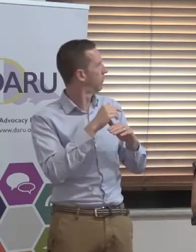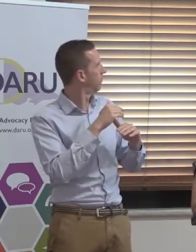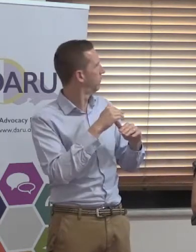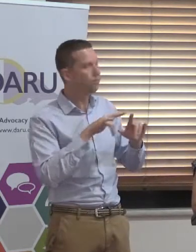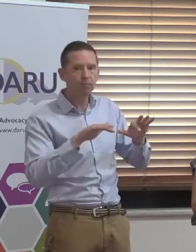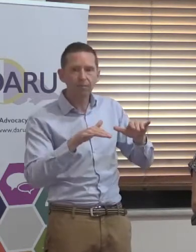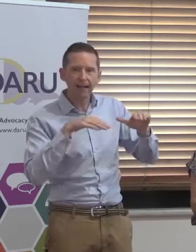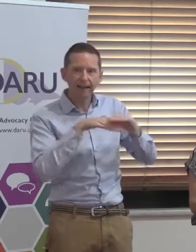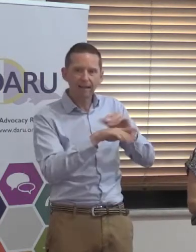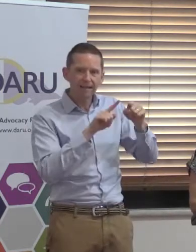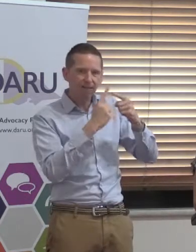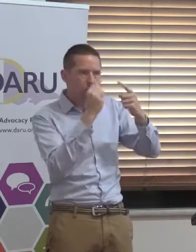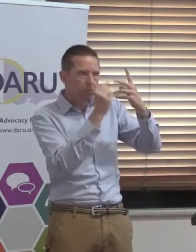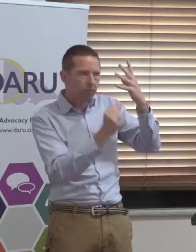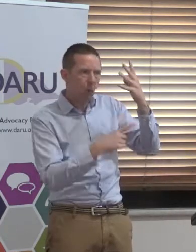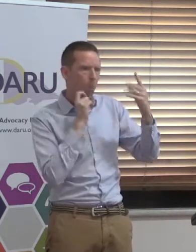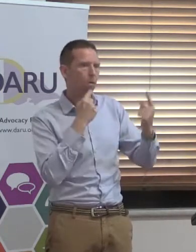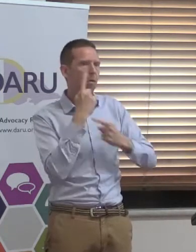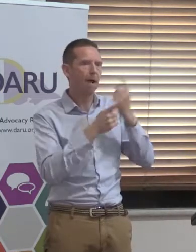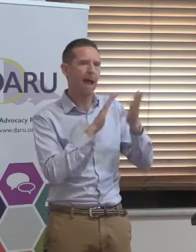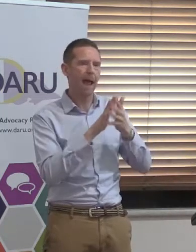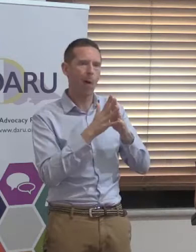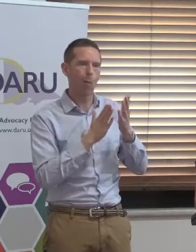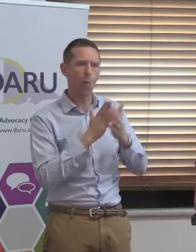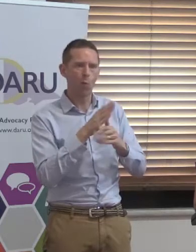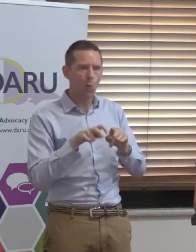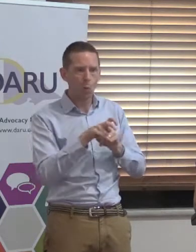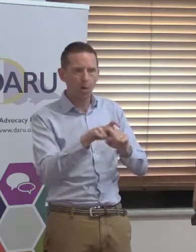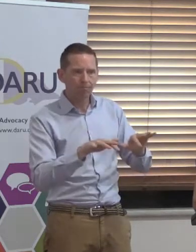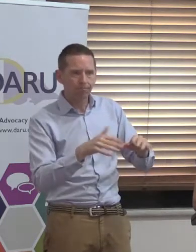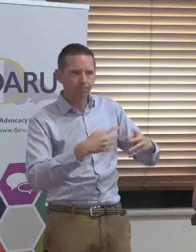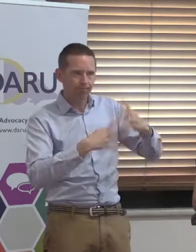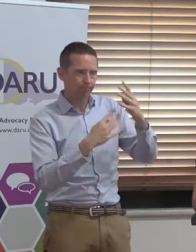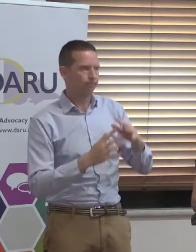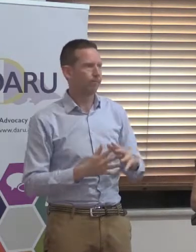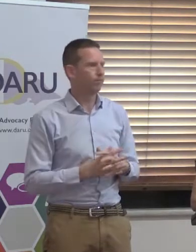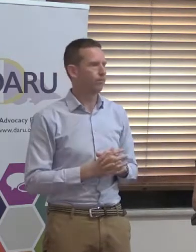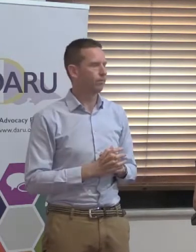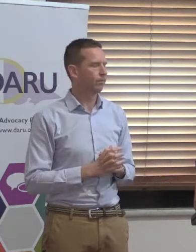to how you navigate through it in a moment. But